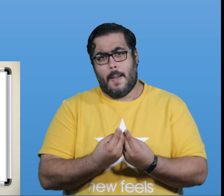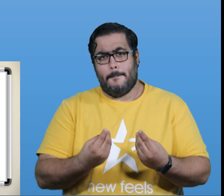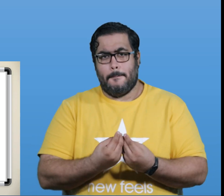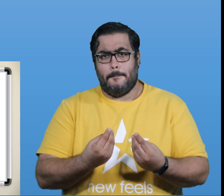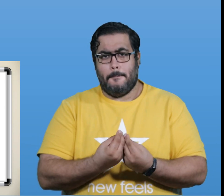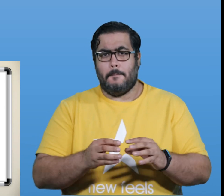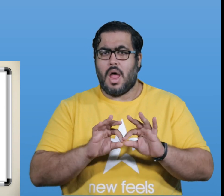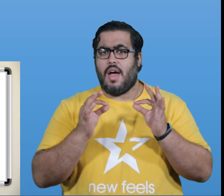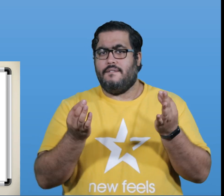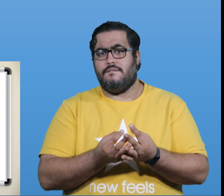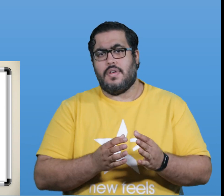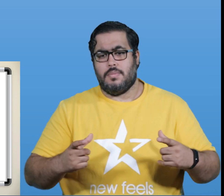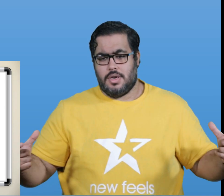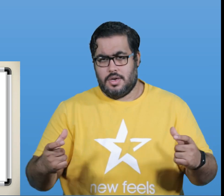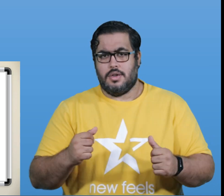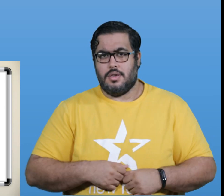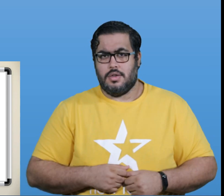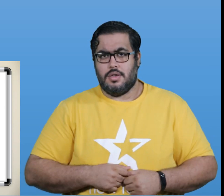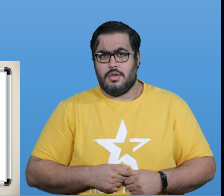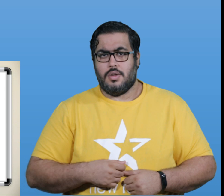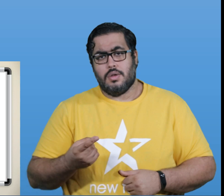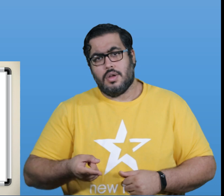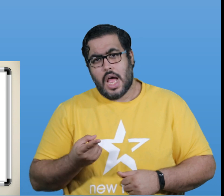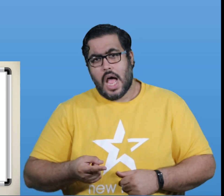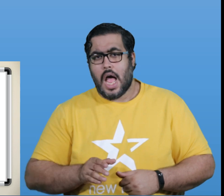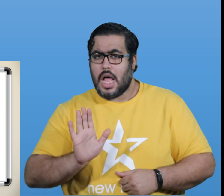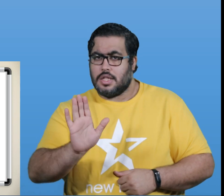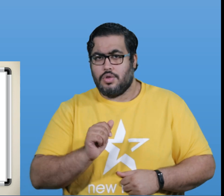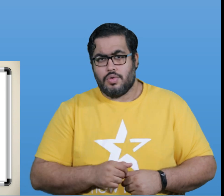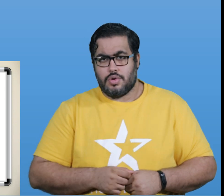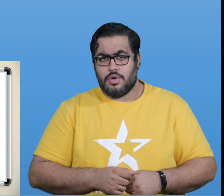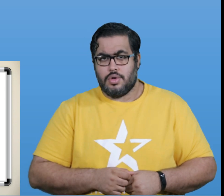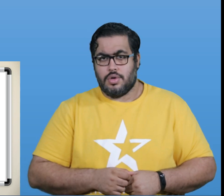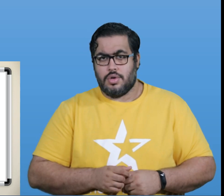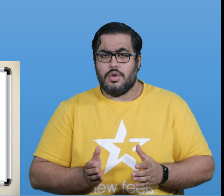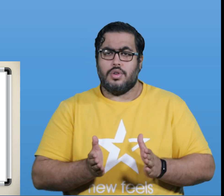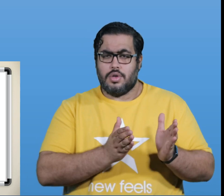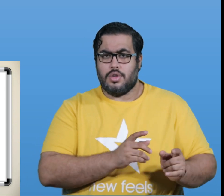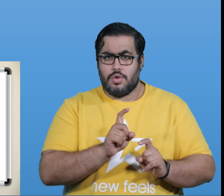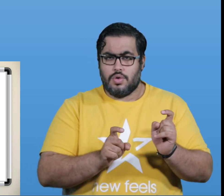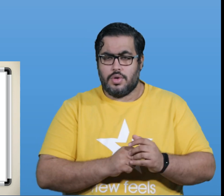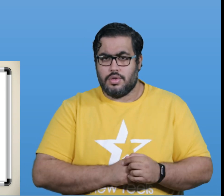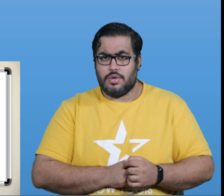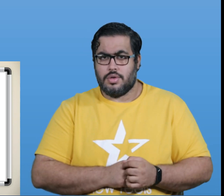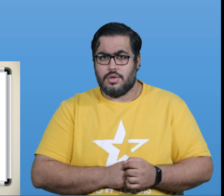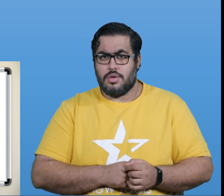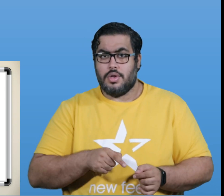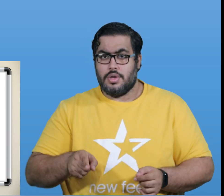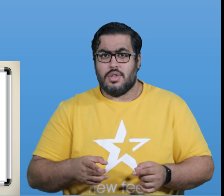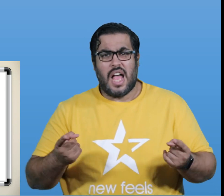while gathering. And you can give me your own explanation, and that's fine. All right, let's move to the second question. Is it common in Kuwait to